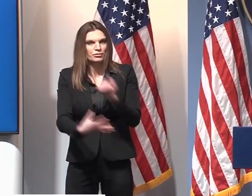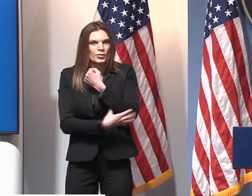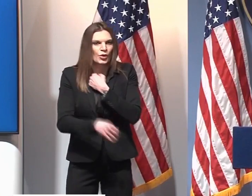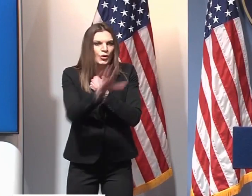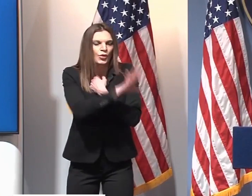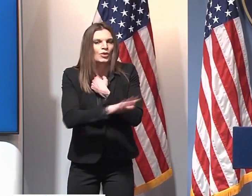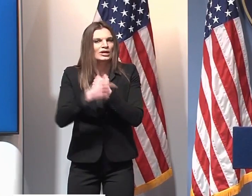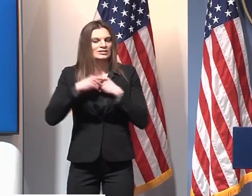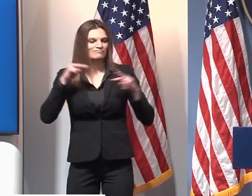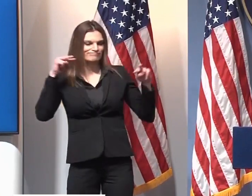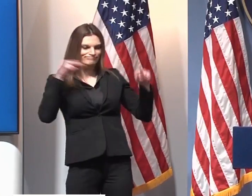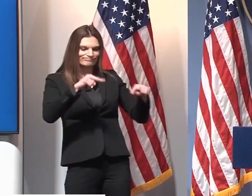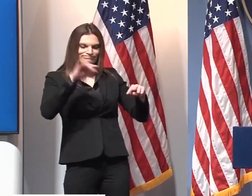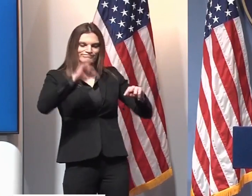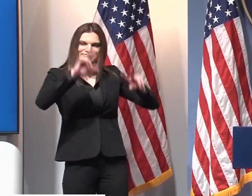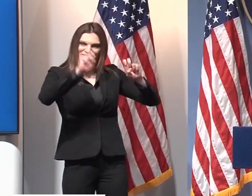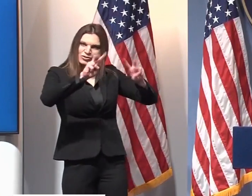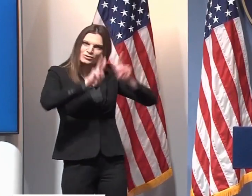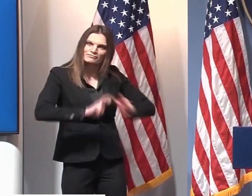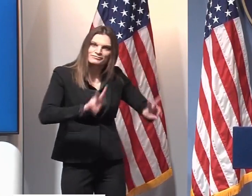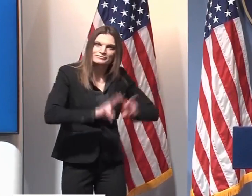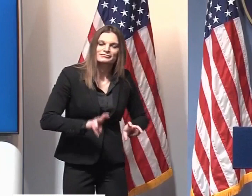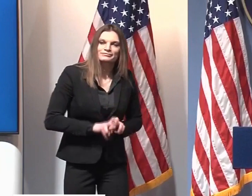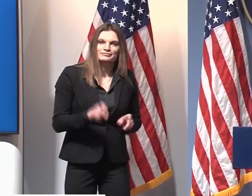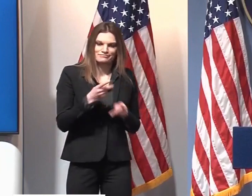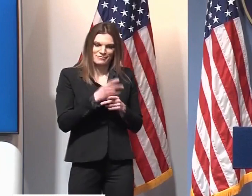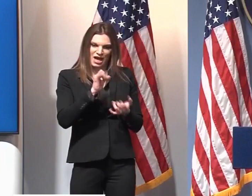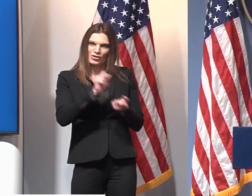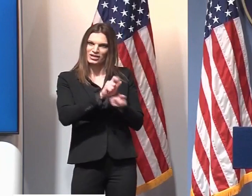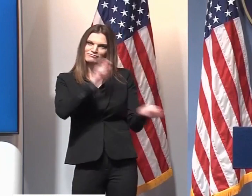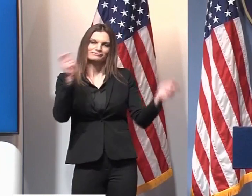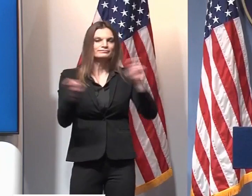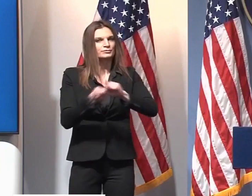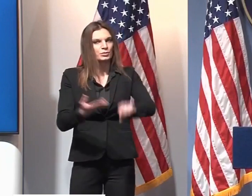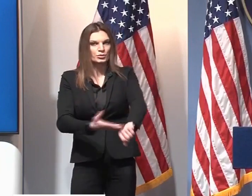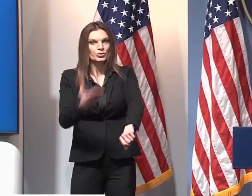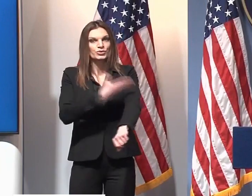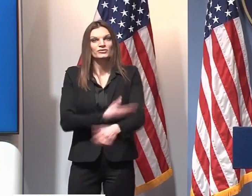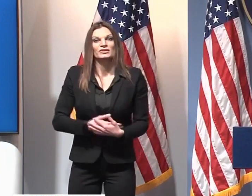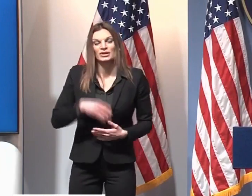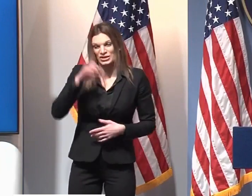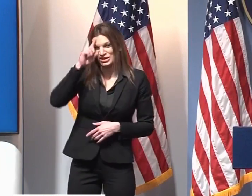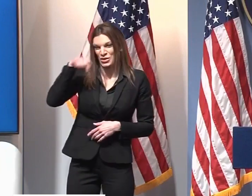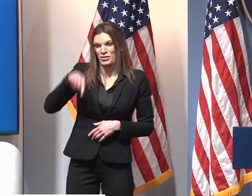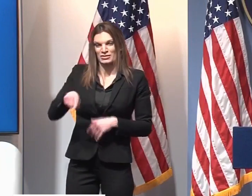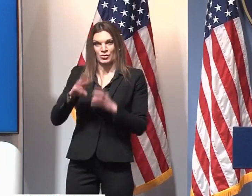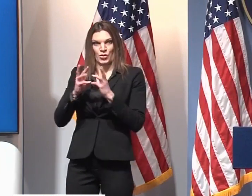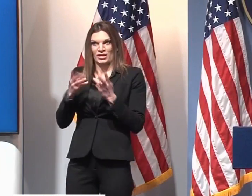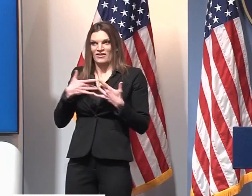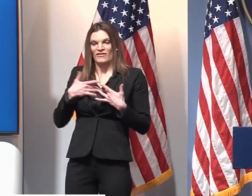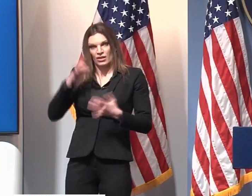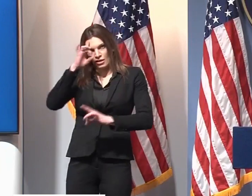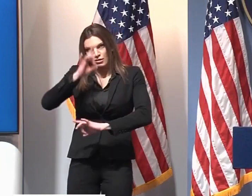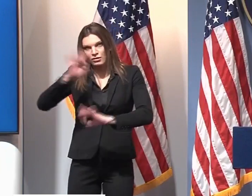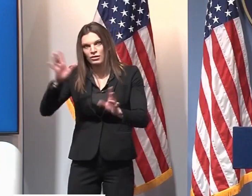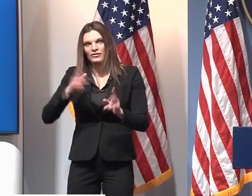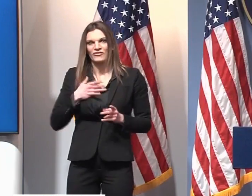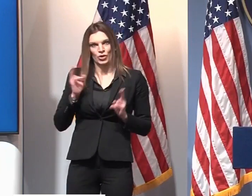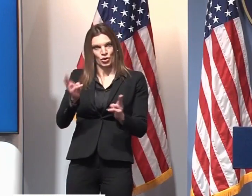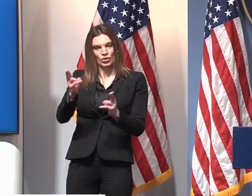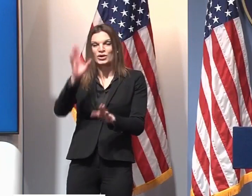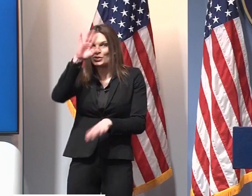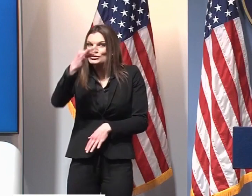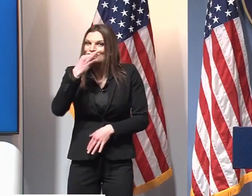Michiganders. As this difficult winter will come to a close, and it will eventually, we are approaching spring and